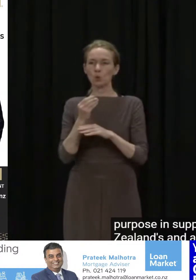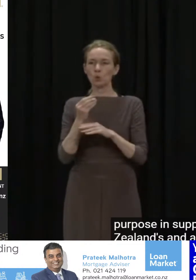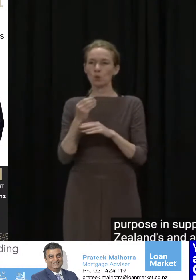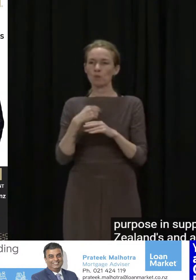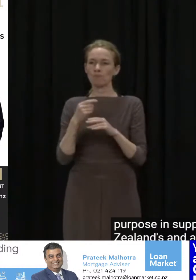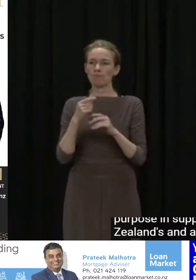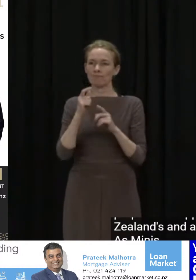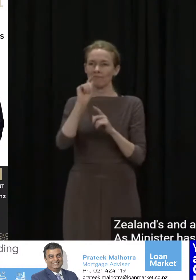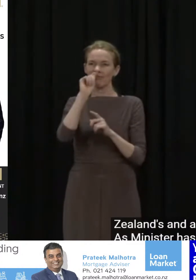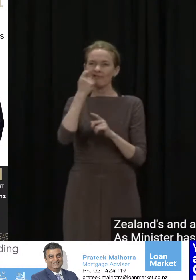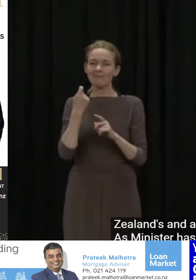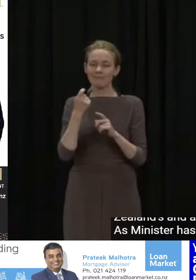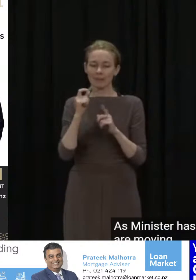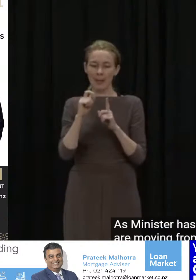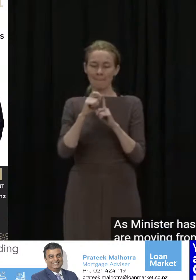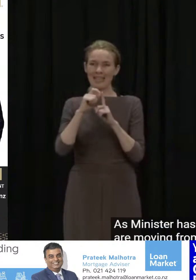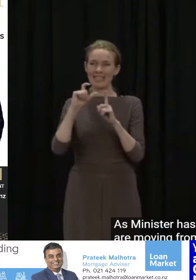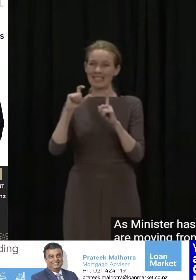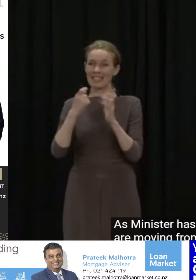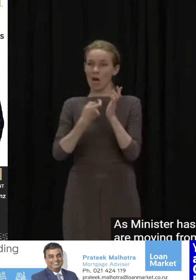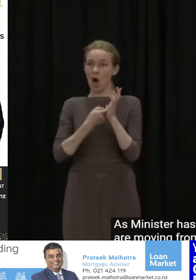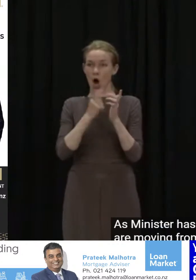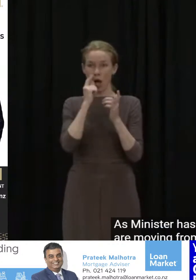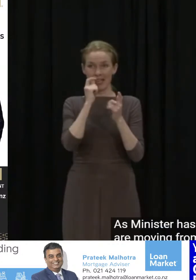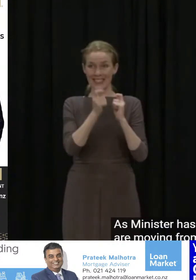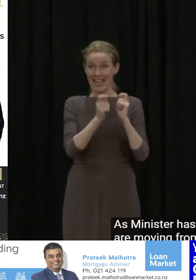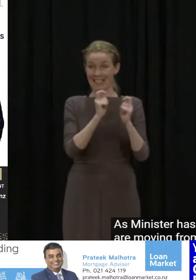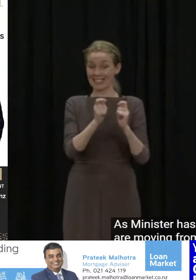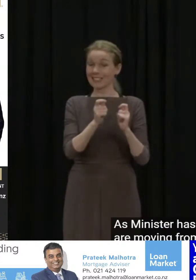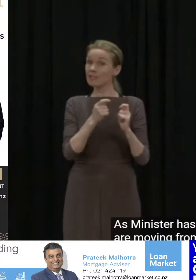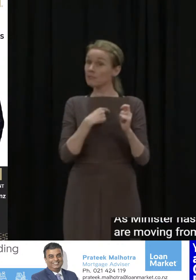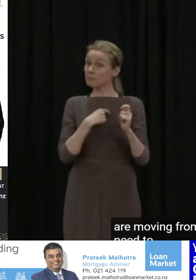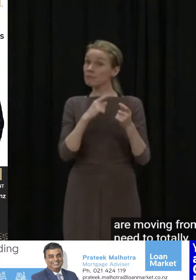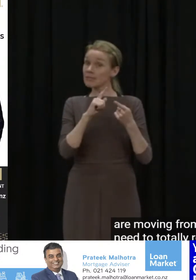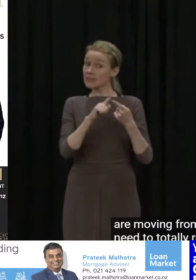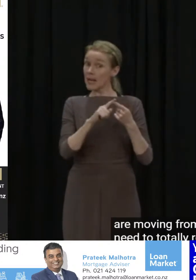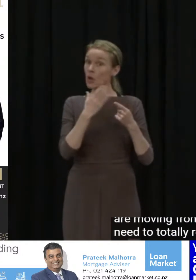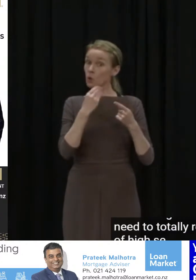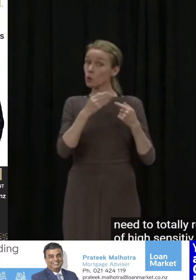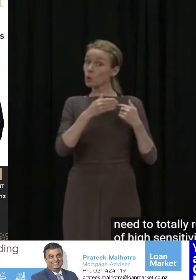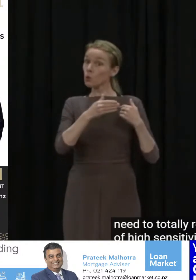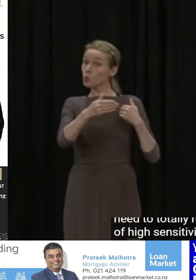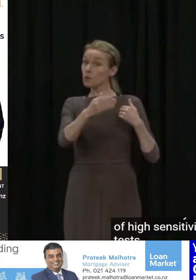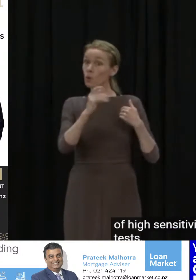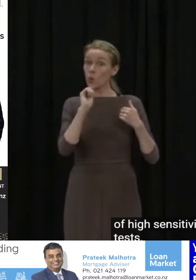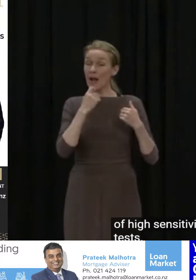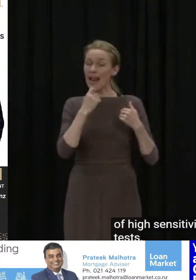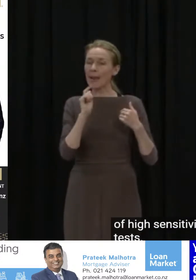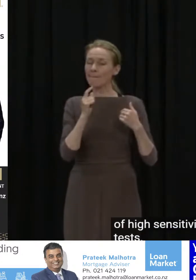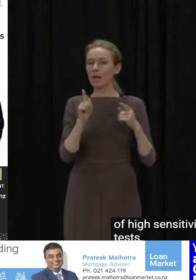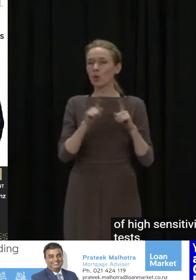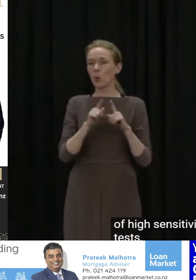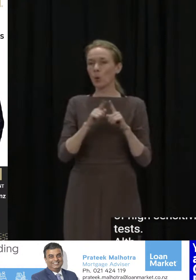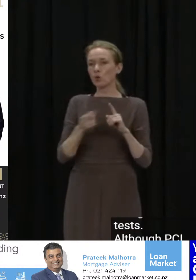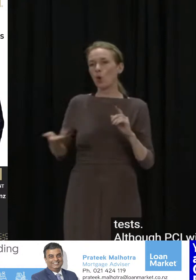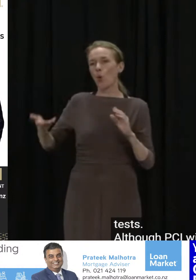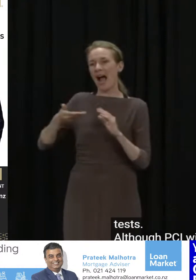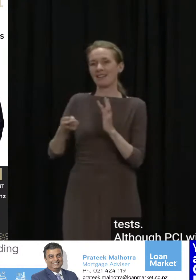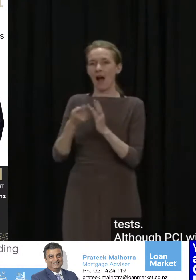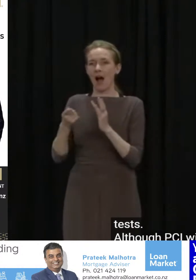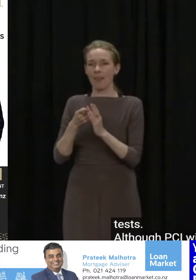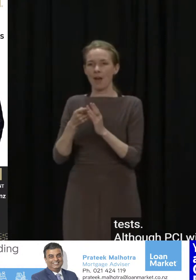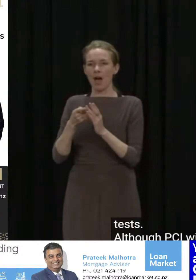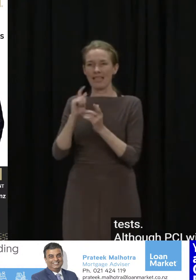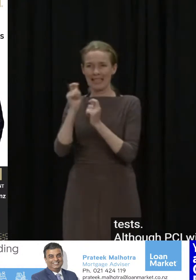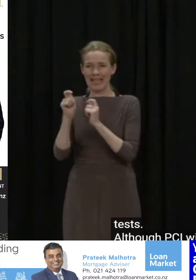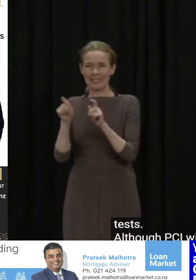tests. Although PCR will continue to be the main testing method that we use, we need to look at other testing options